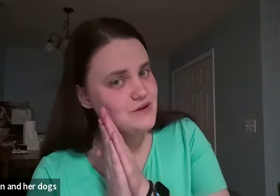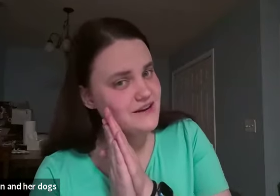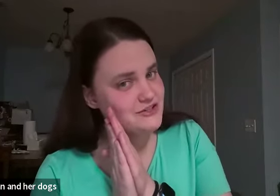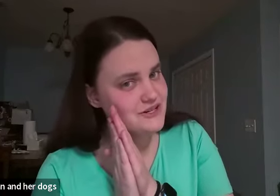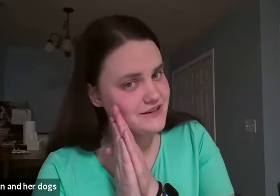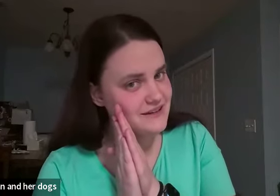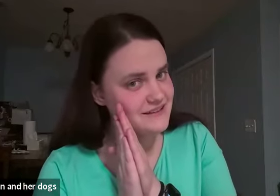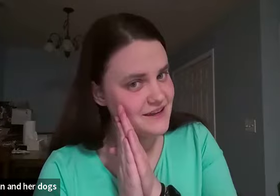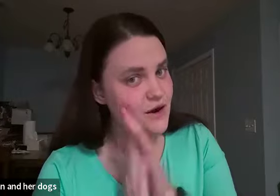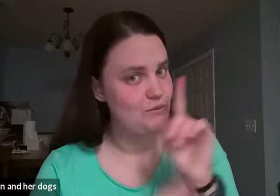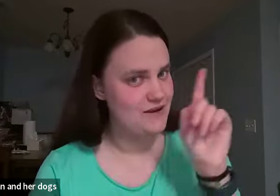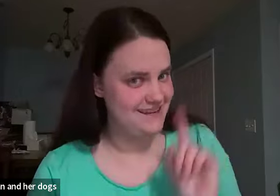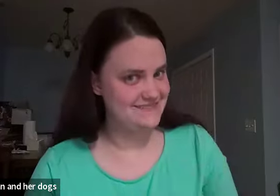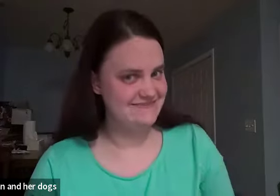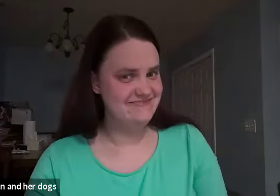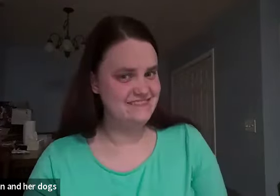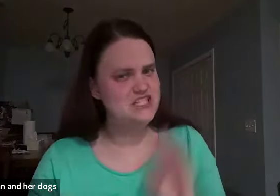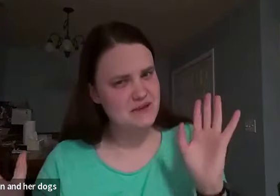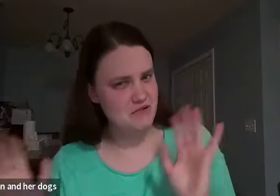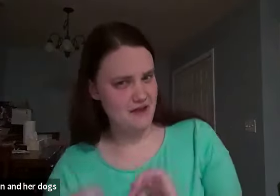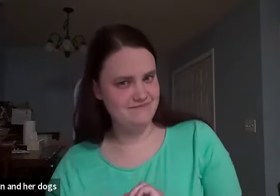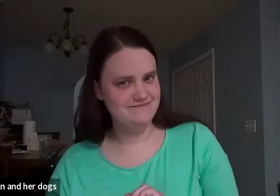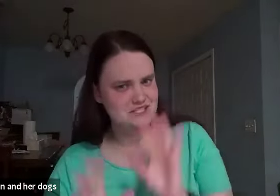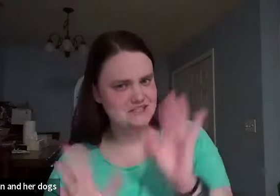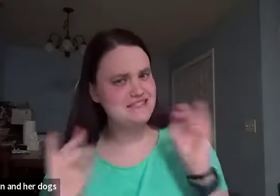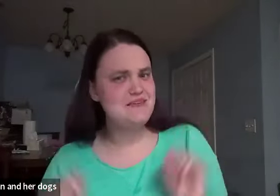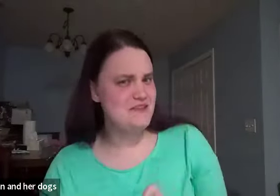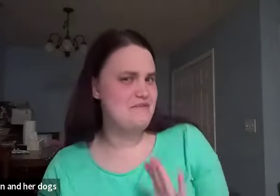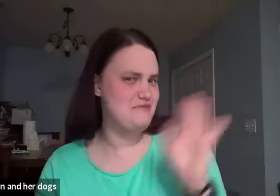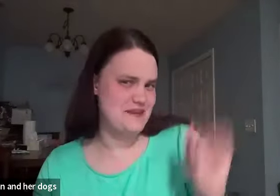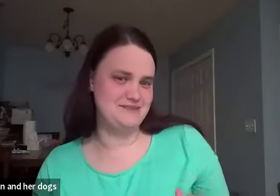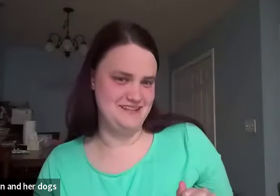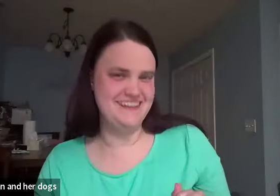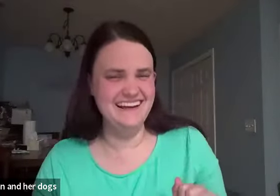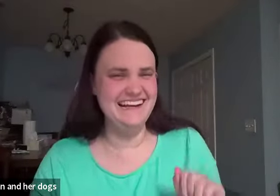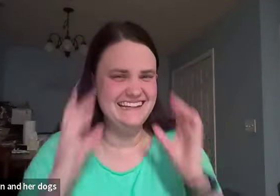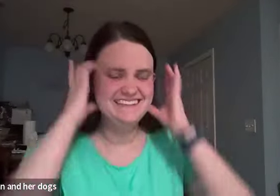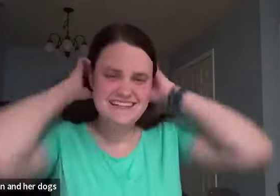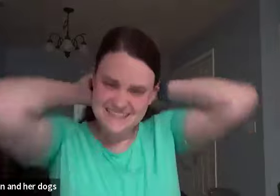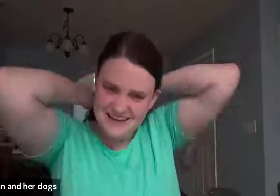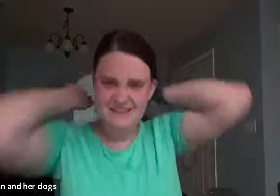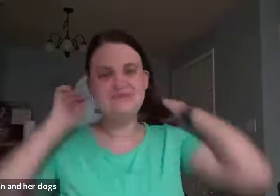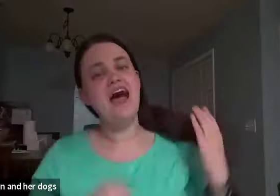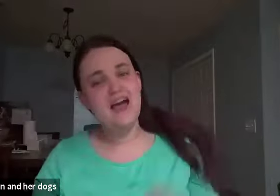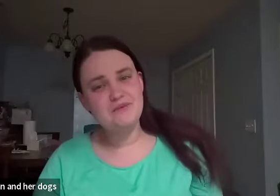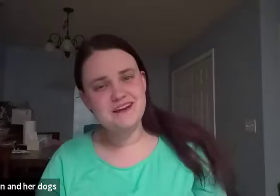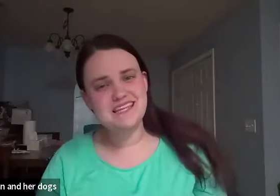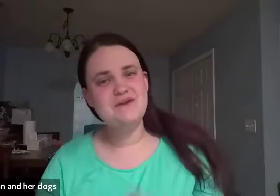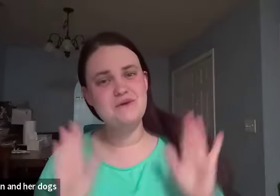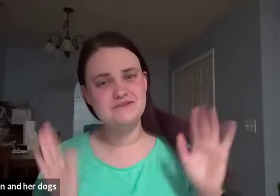to 999 on one hand. Just think about that. Just that's something to think about for the next week. So I hope you guys have a